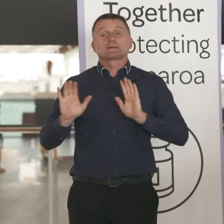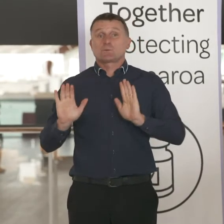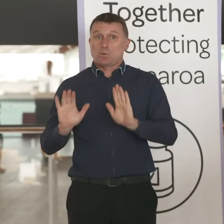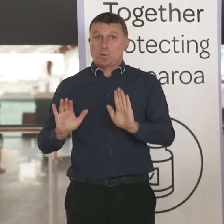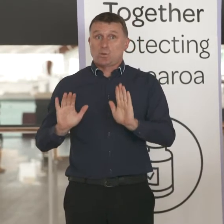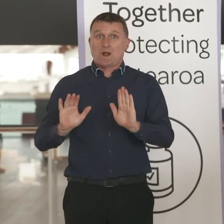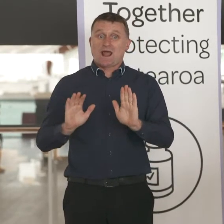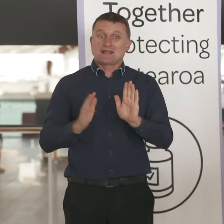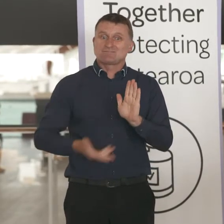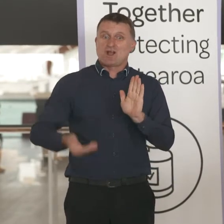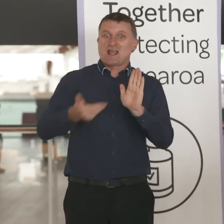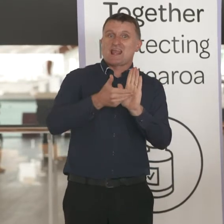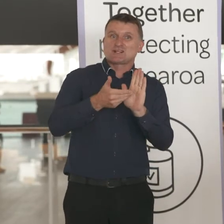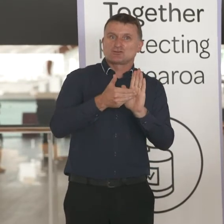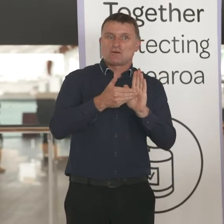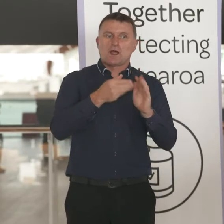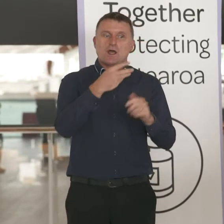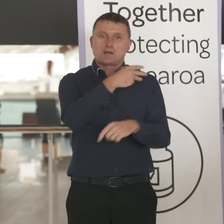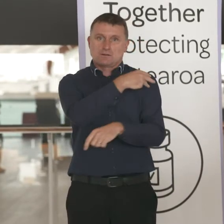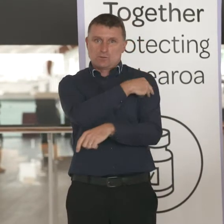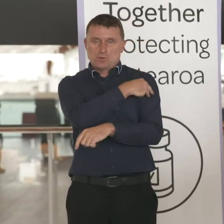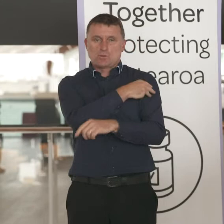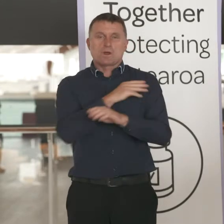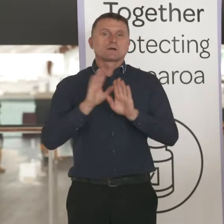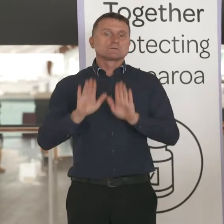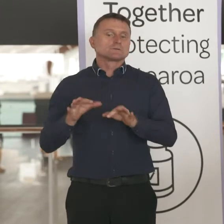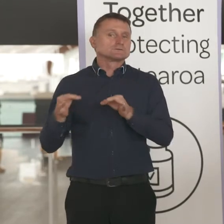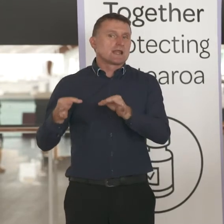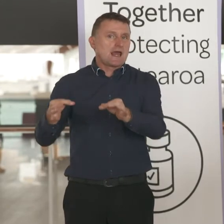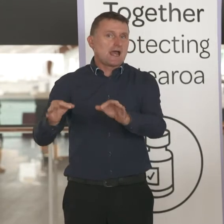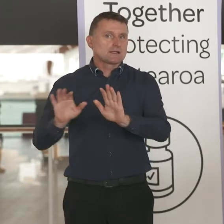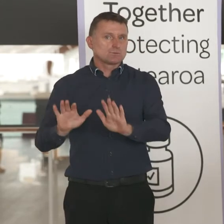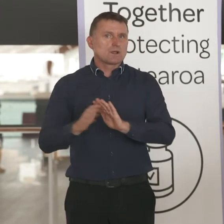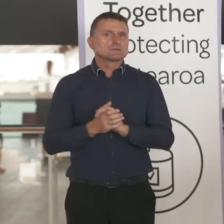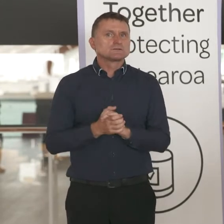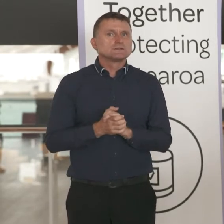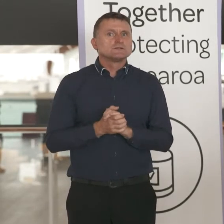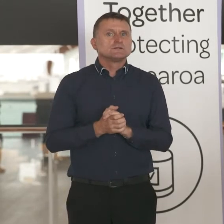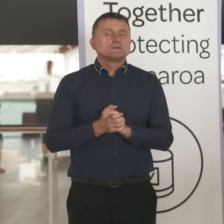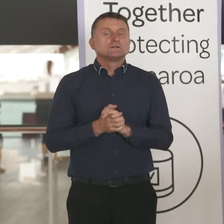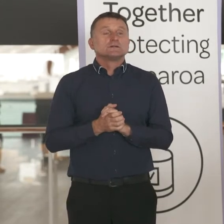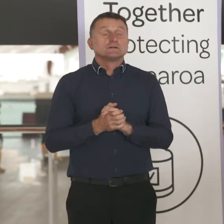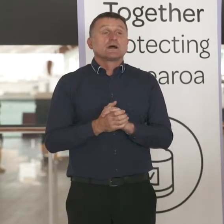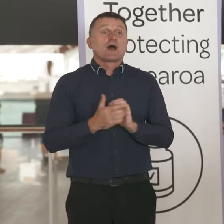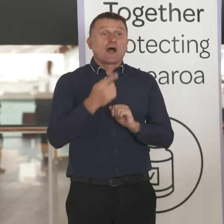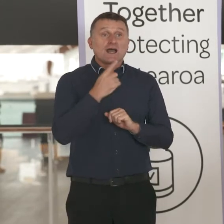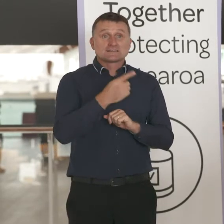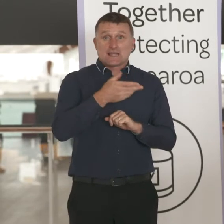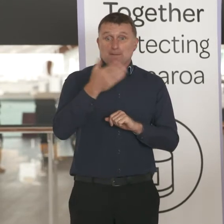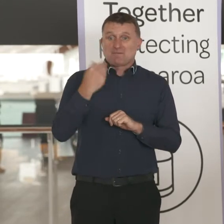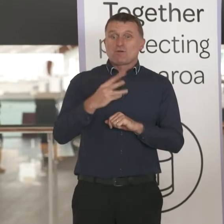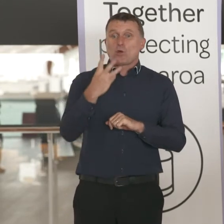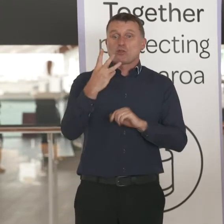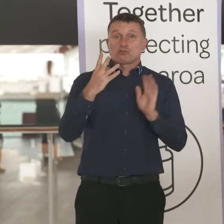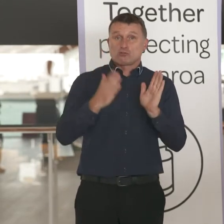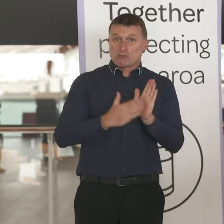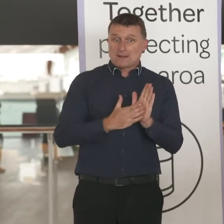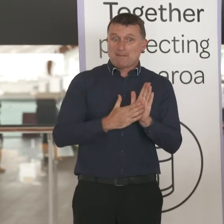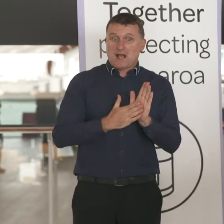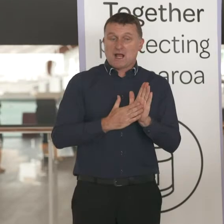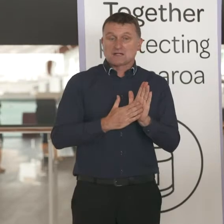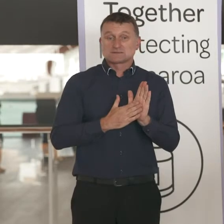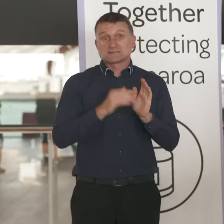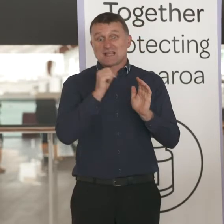that delay is giving also, as mentioned before, a 3-month delay can give a person who's had